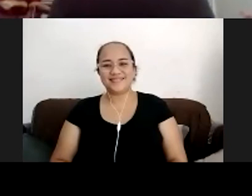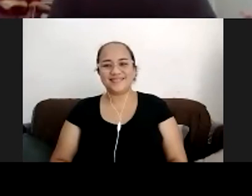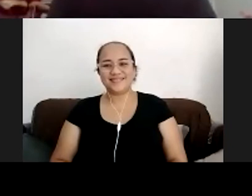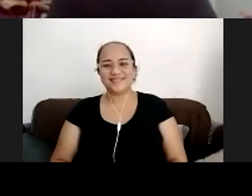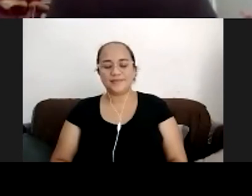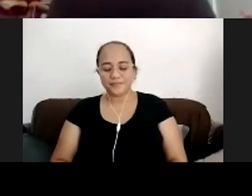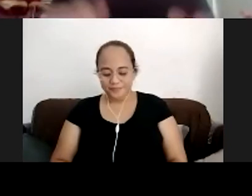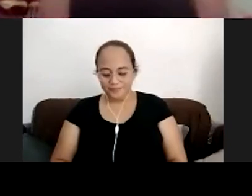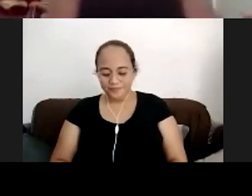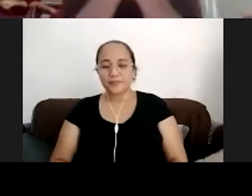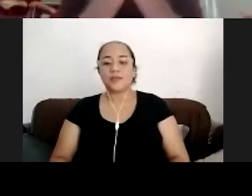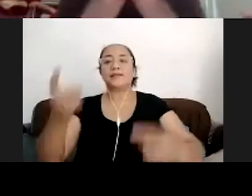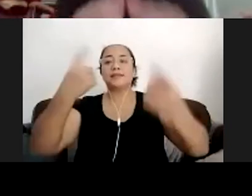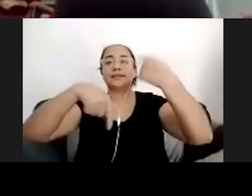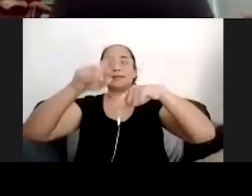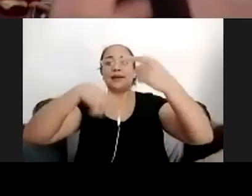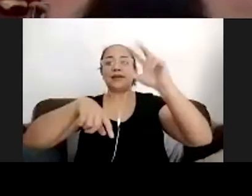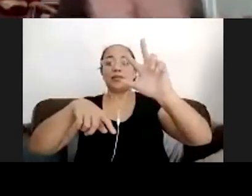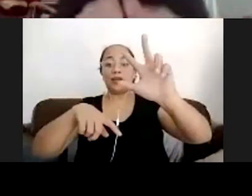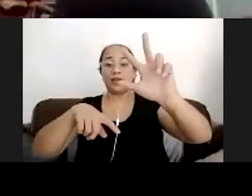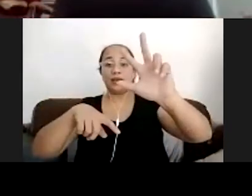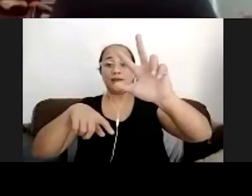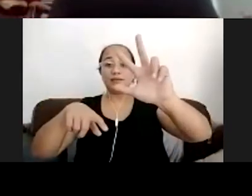Okay, sign 3 together.